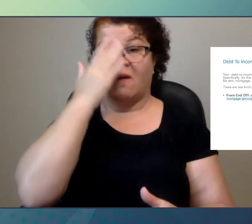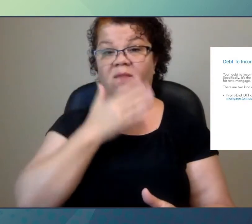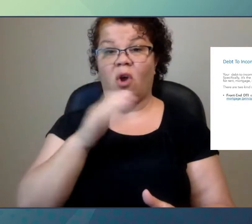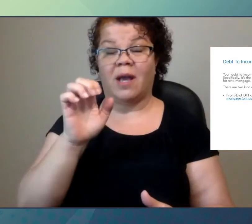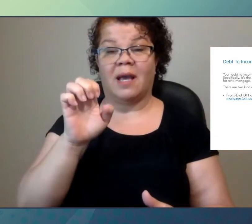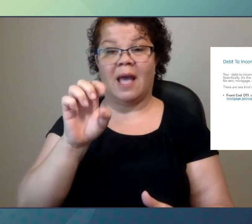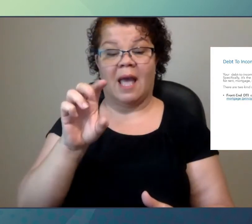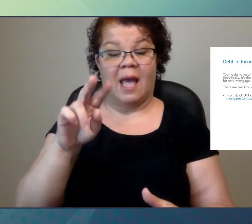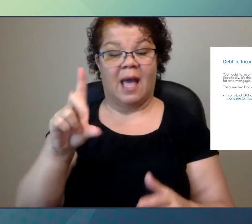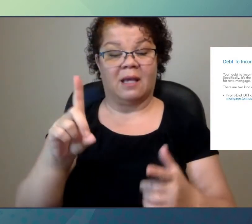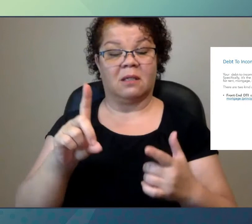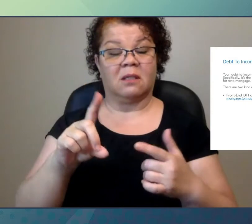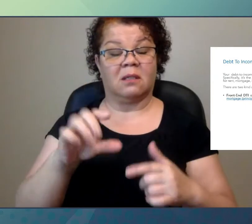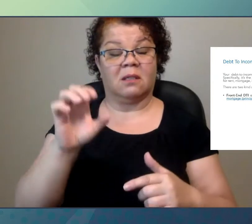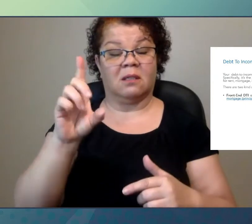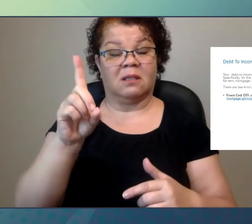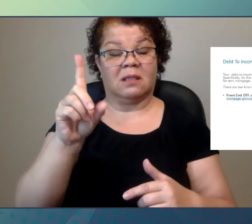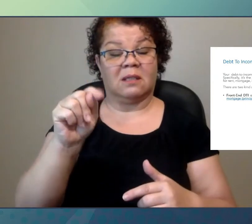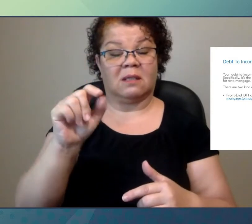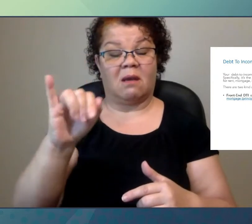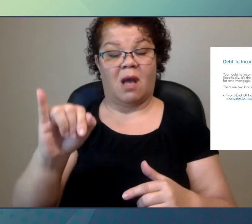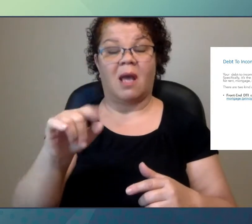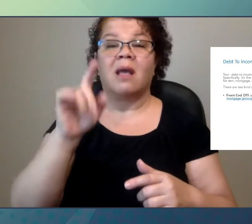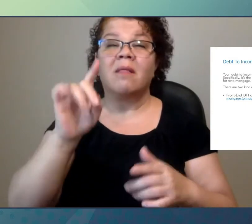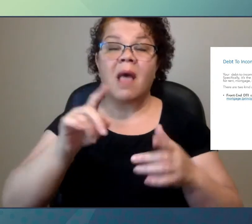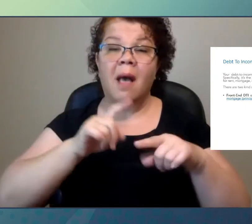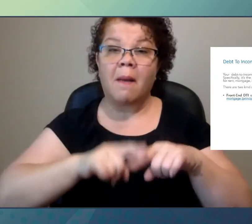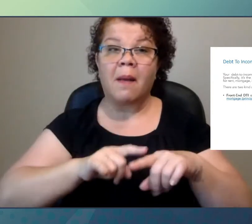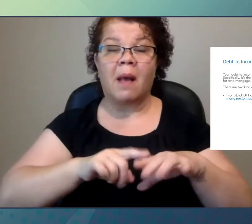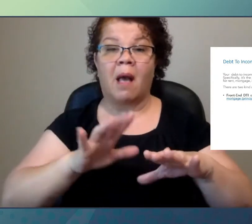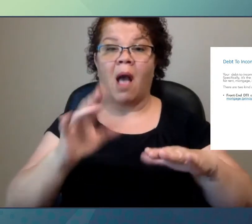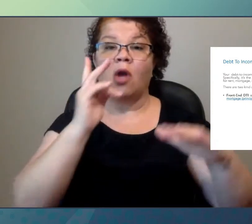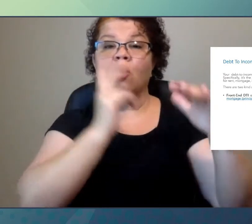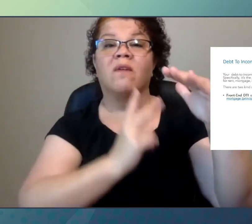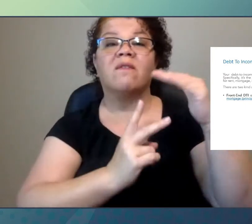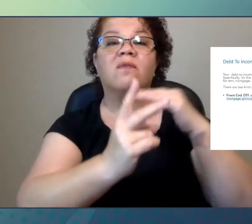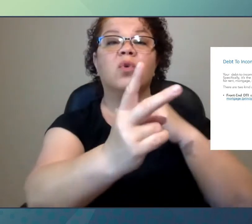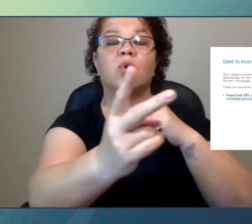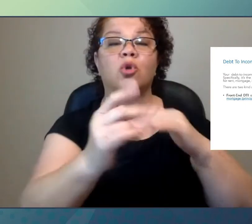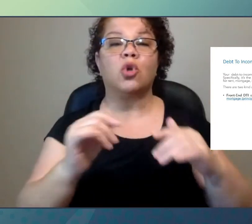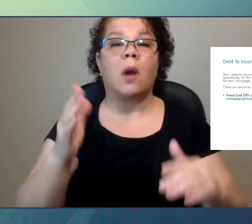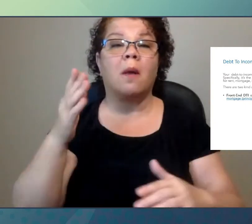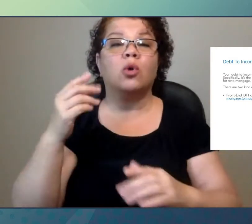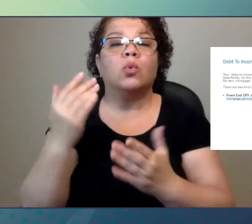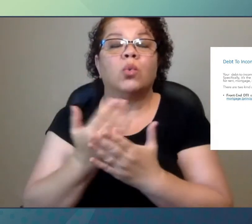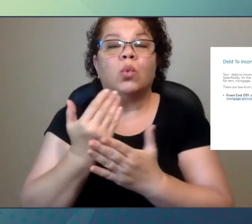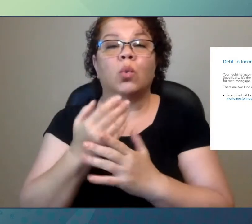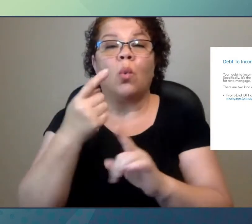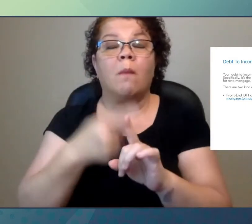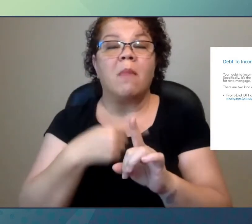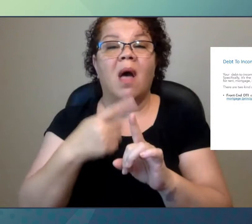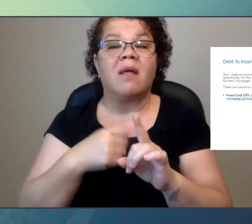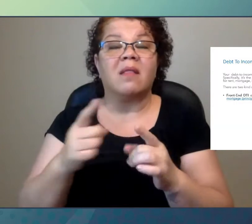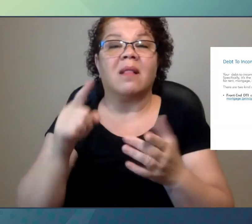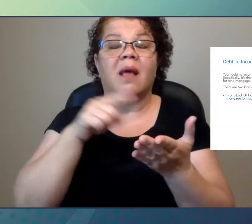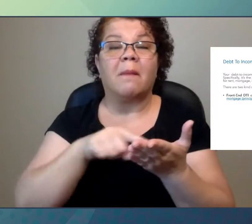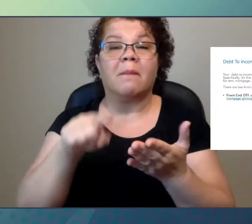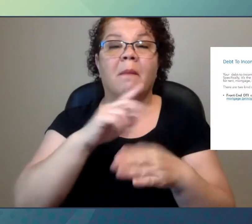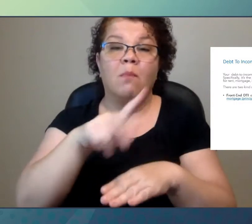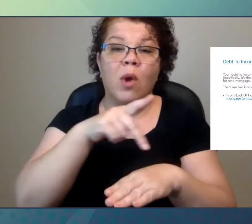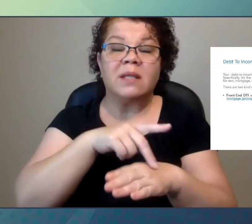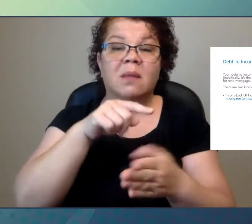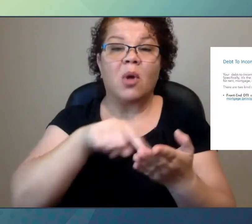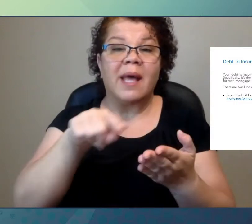is calculated based on what your future or your new monthly principal, interest,